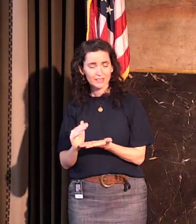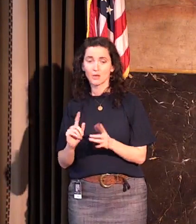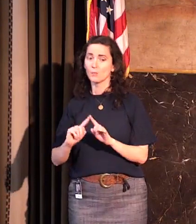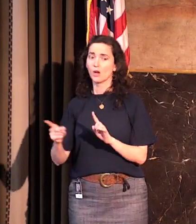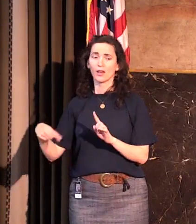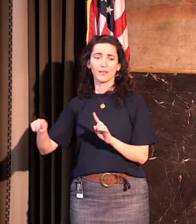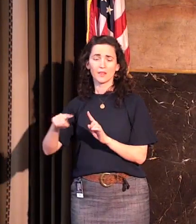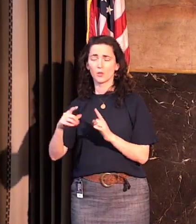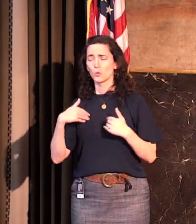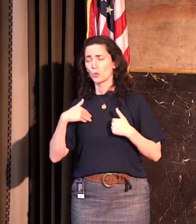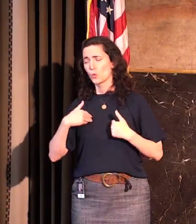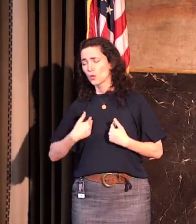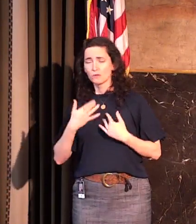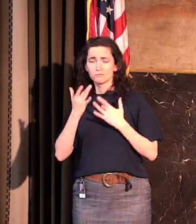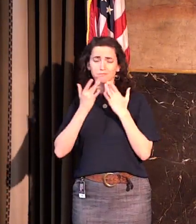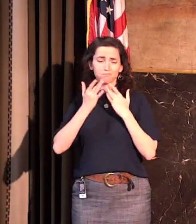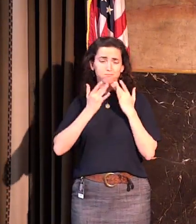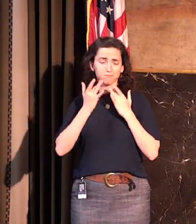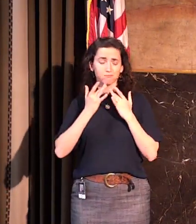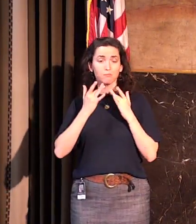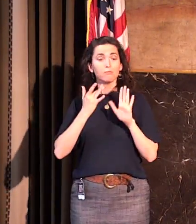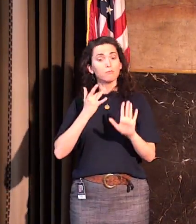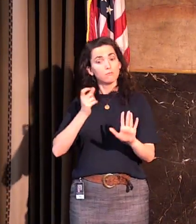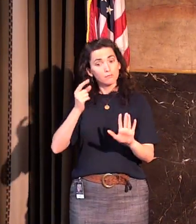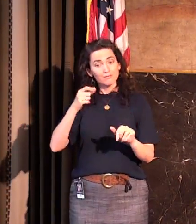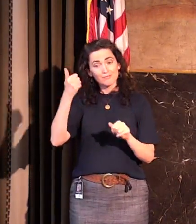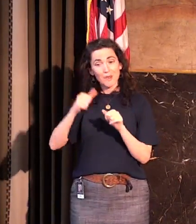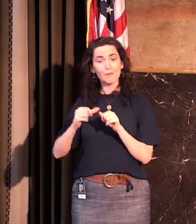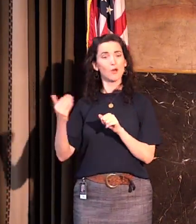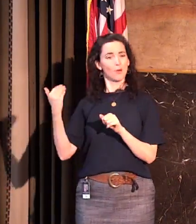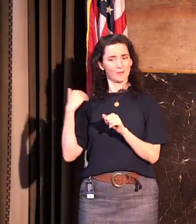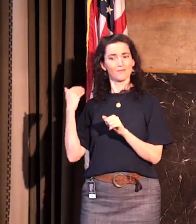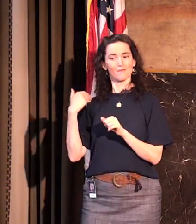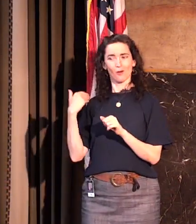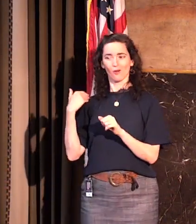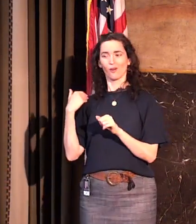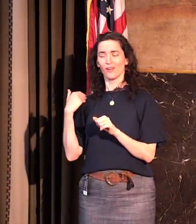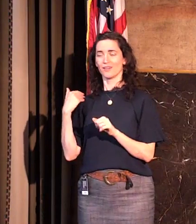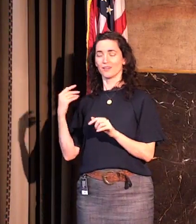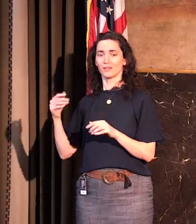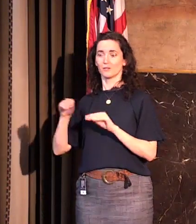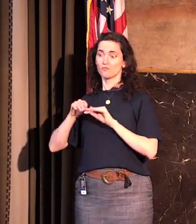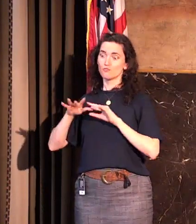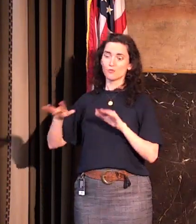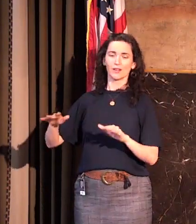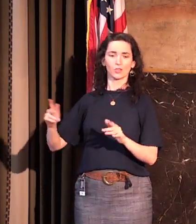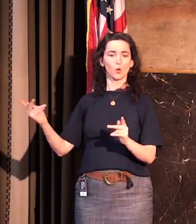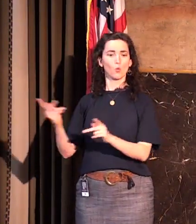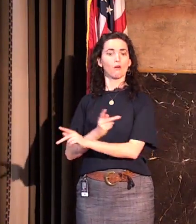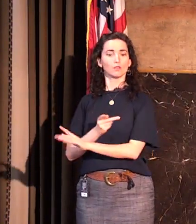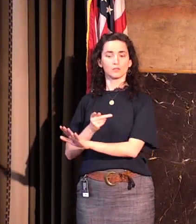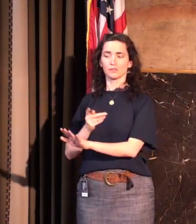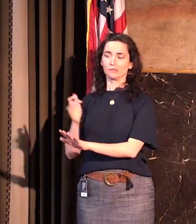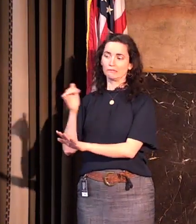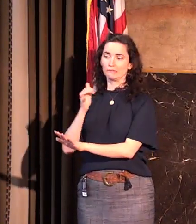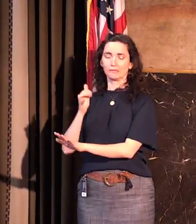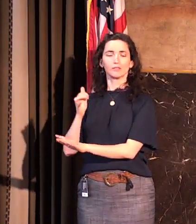thin. Not as bad, perhaps, as at a couple prior points in this pandemic, but again, we haven't peaked yet, and that's the